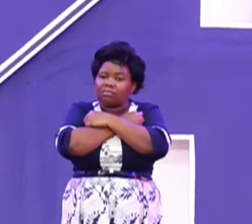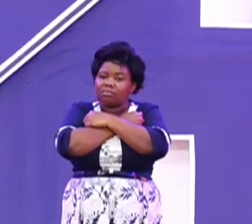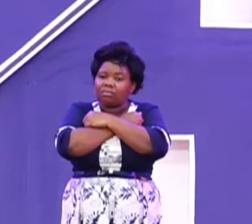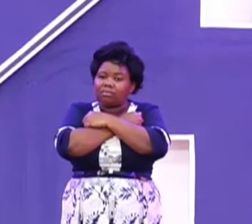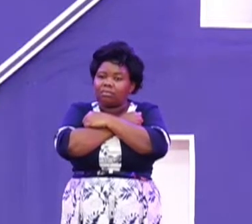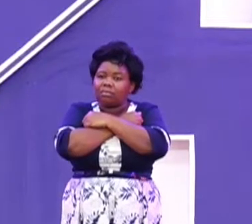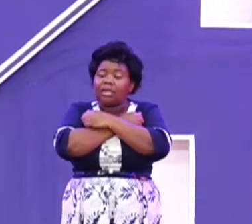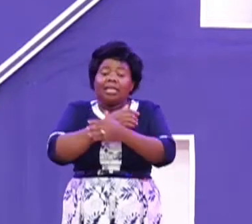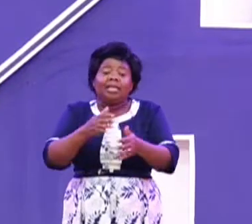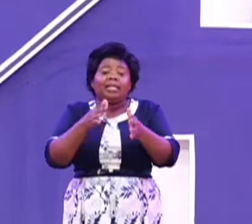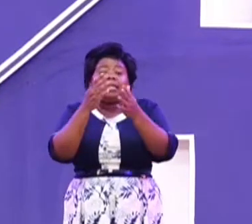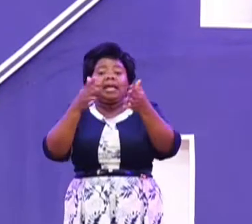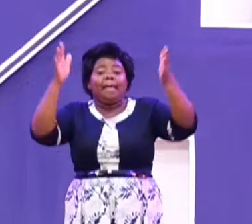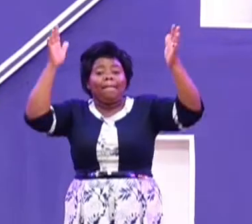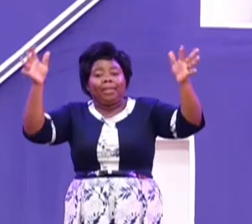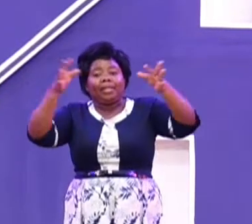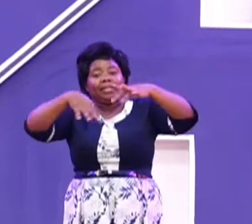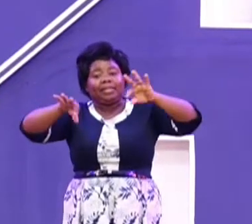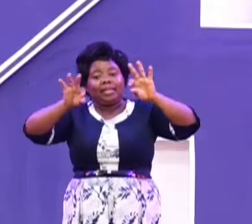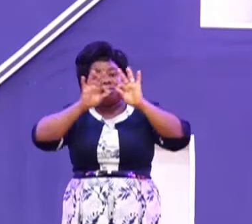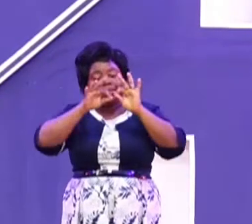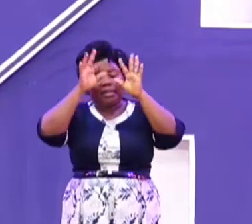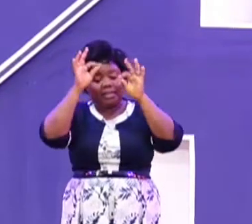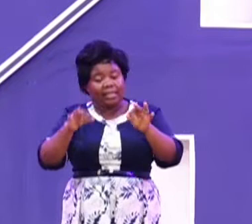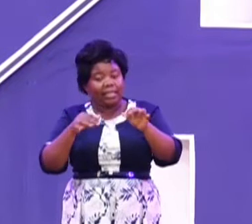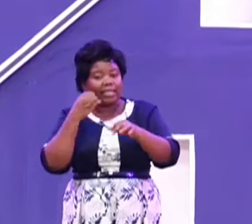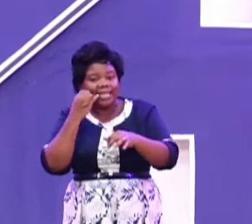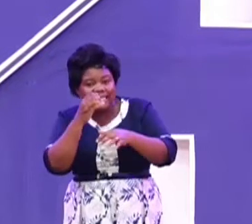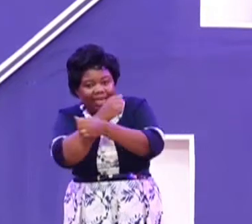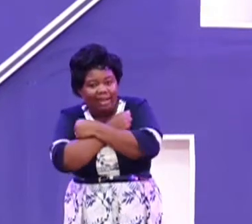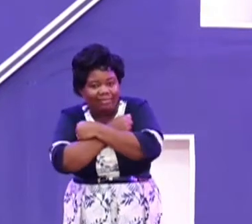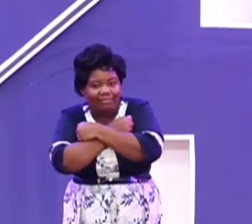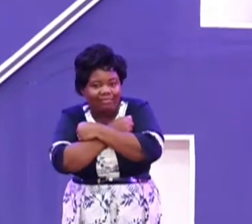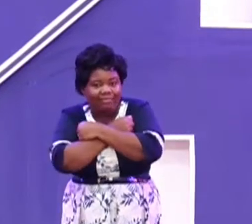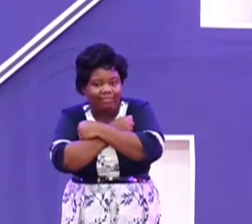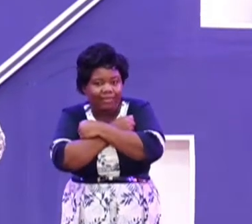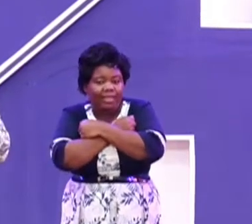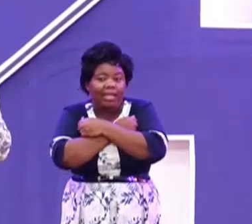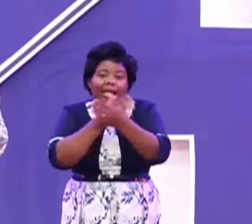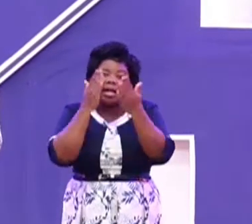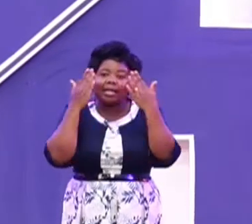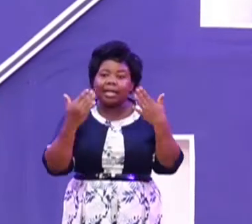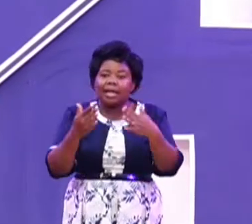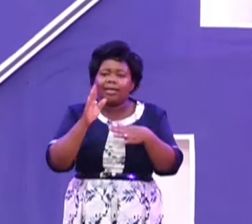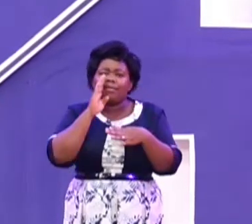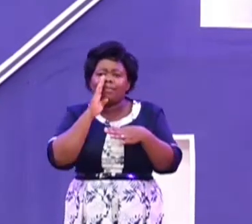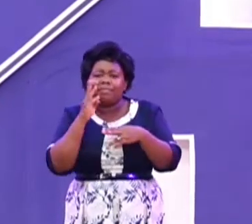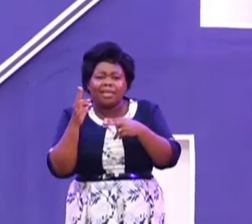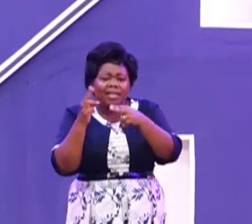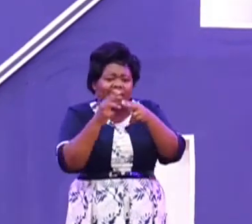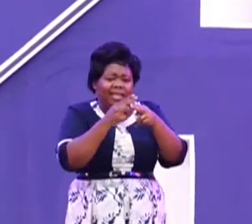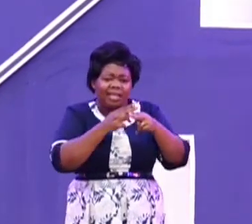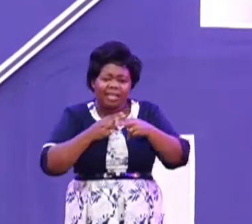The greatest of these is love. Now, be very careful of the people you cross your path